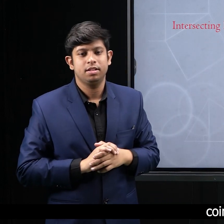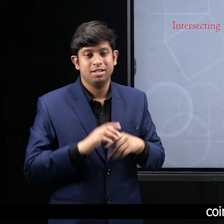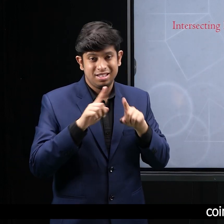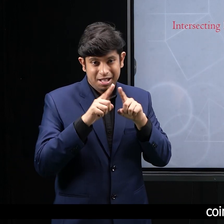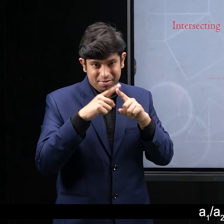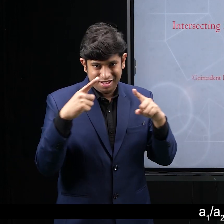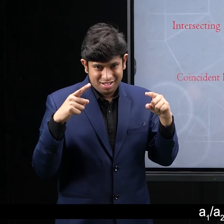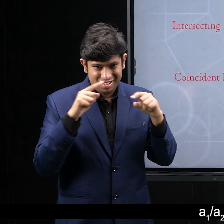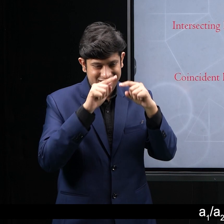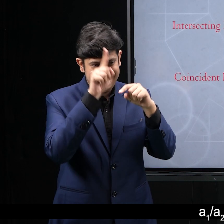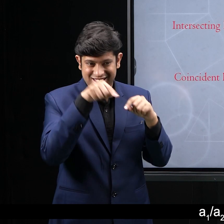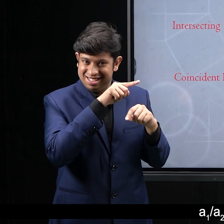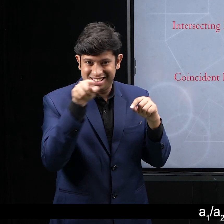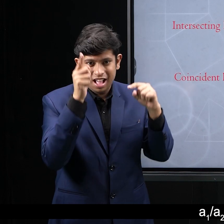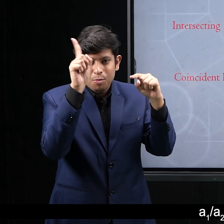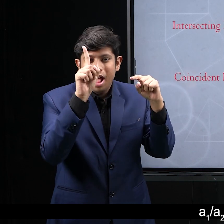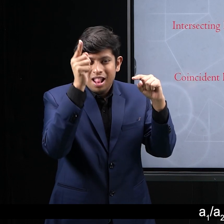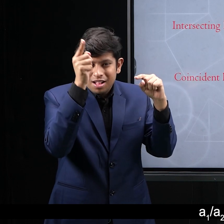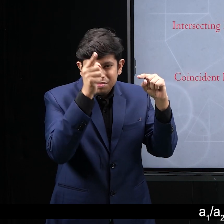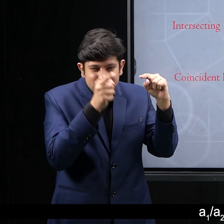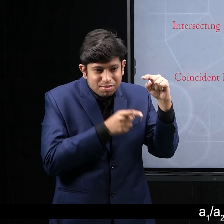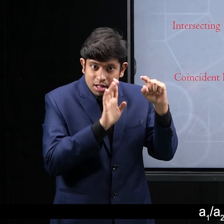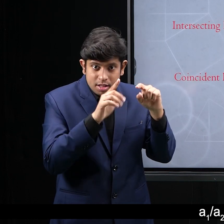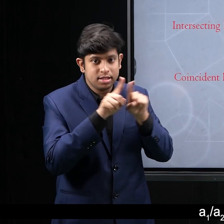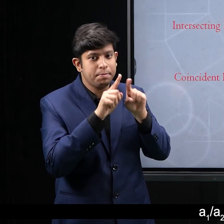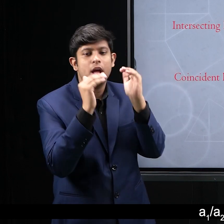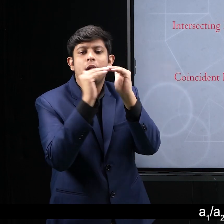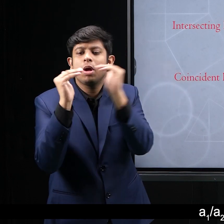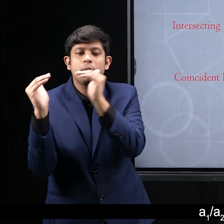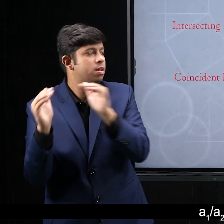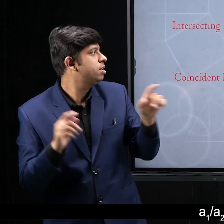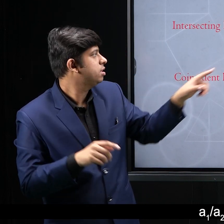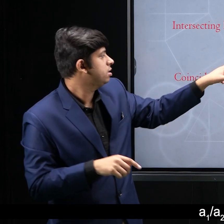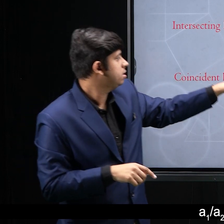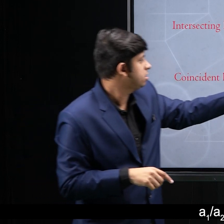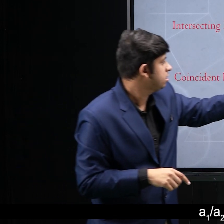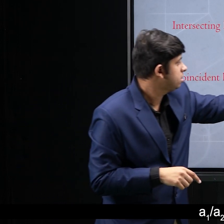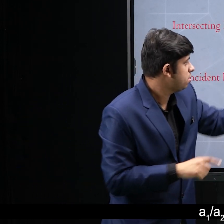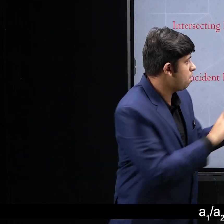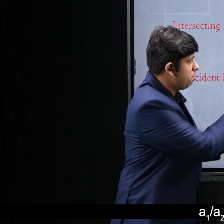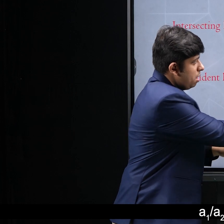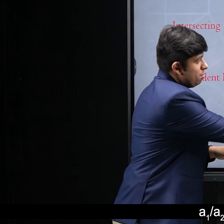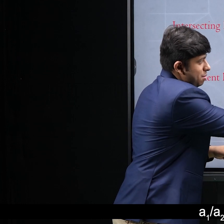Coincident lines if a1 by a2 is equal to b1 by b2 is equal to c1 by c2.